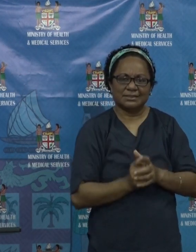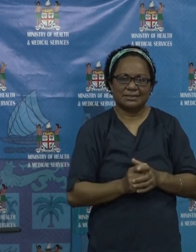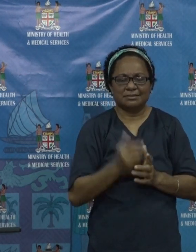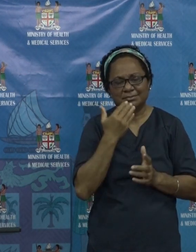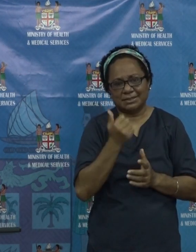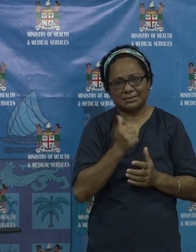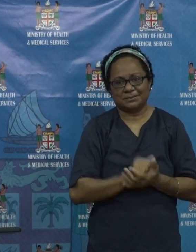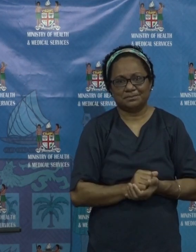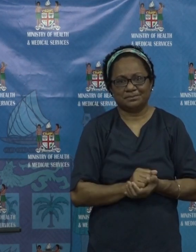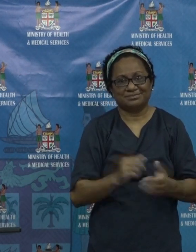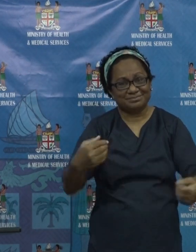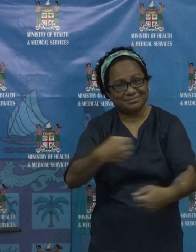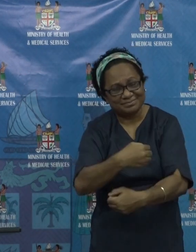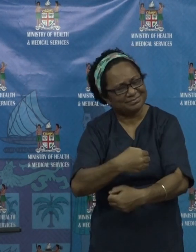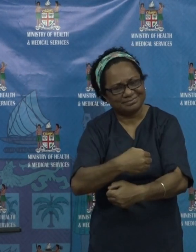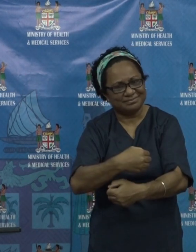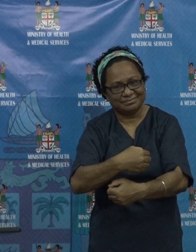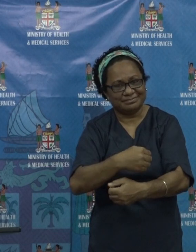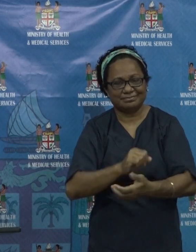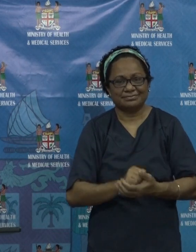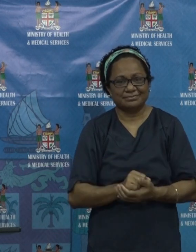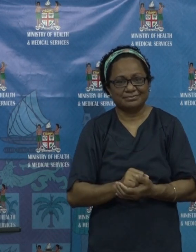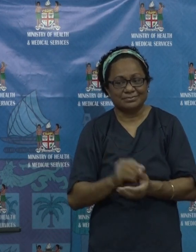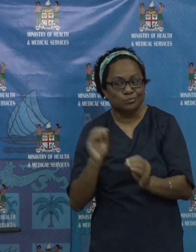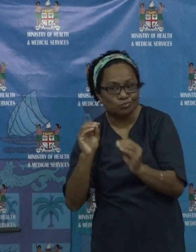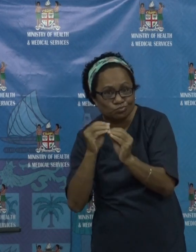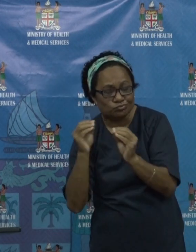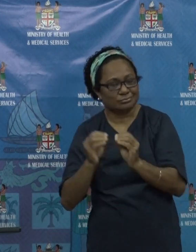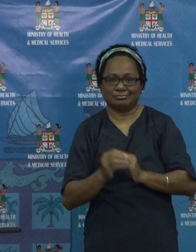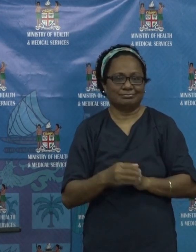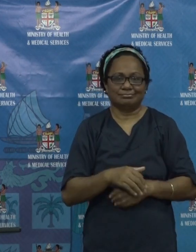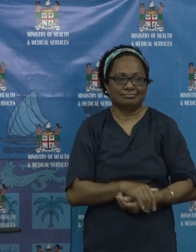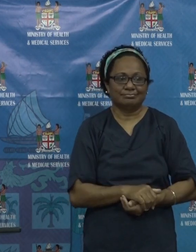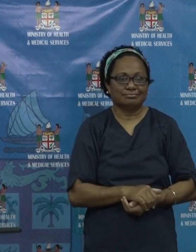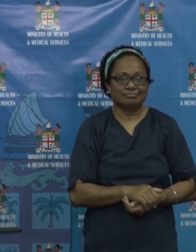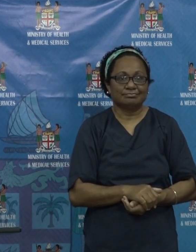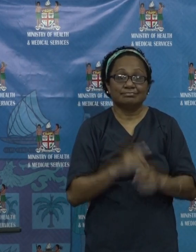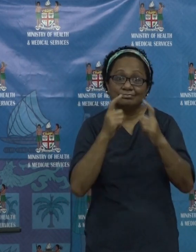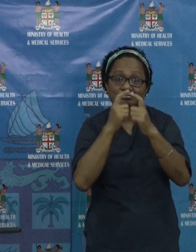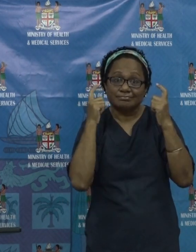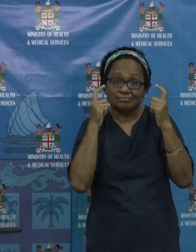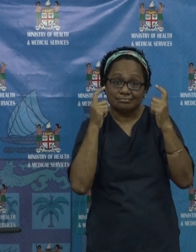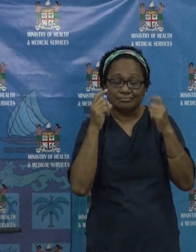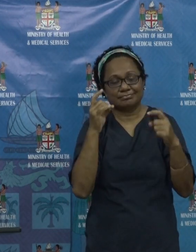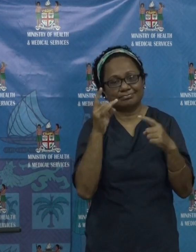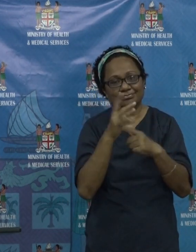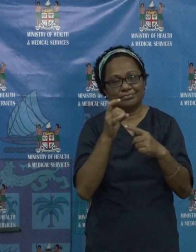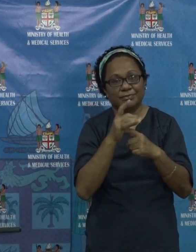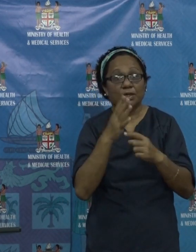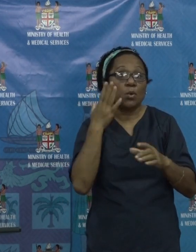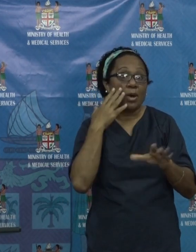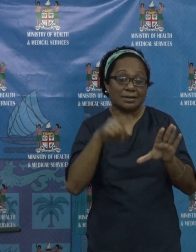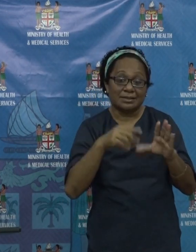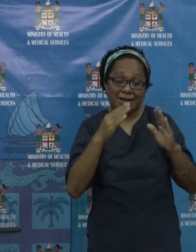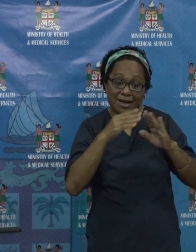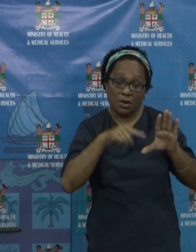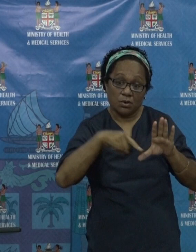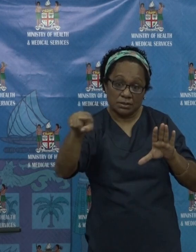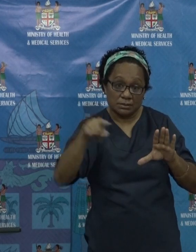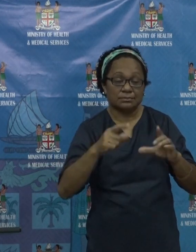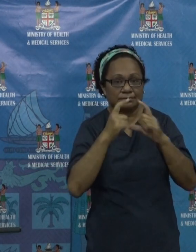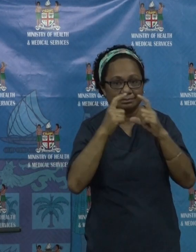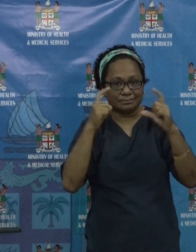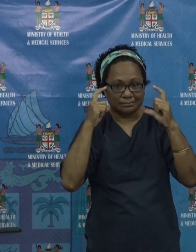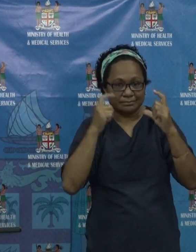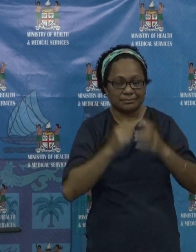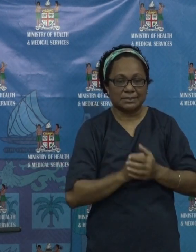distance. Don't hug them, don't kiss them. Use your mask whenever you are outside, and particularly